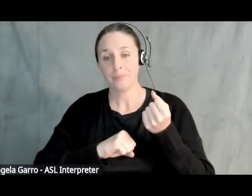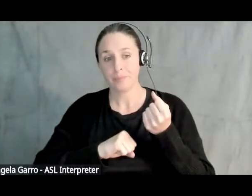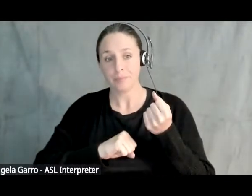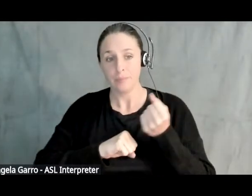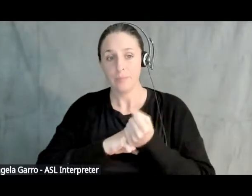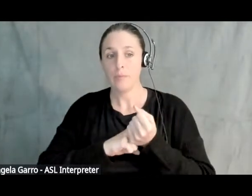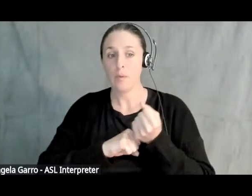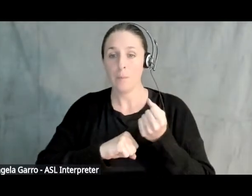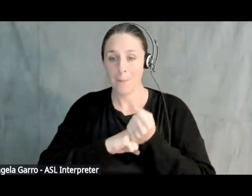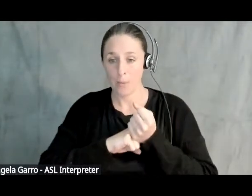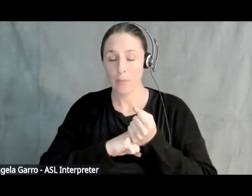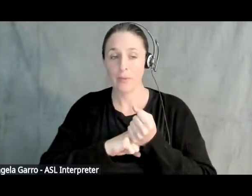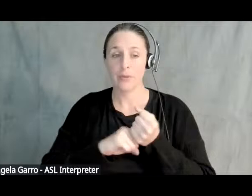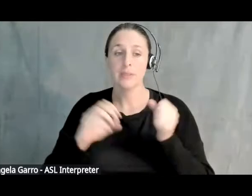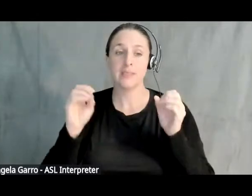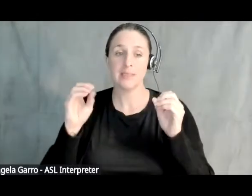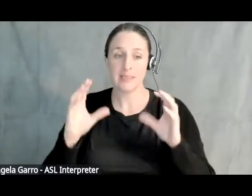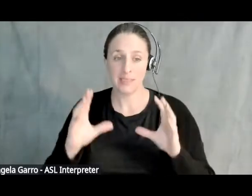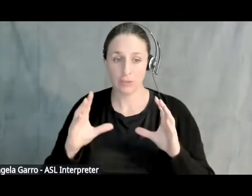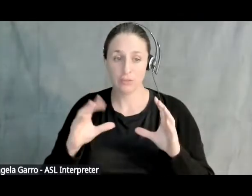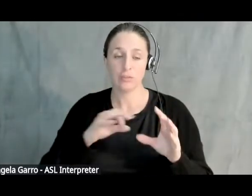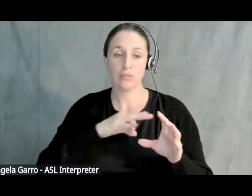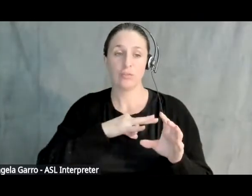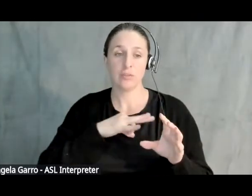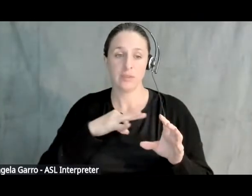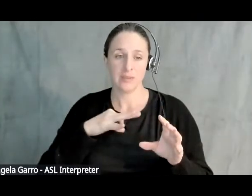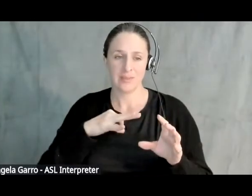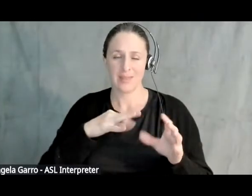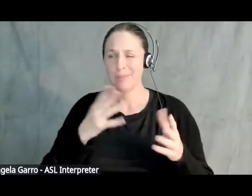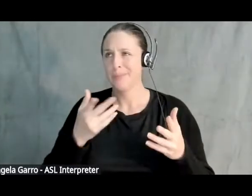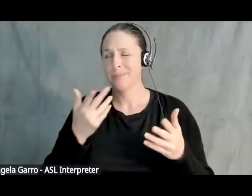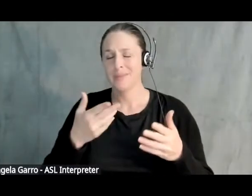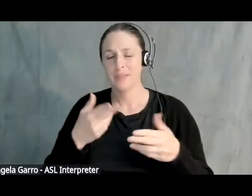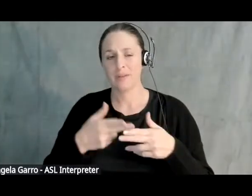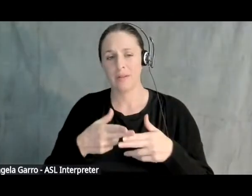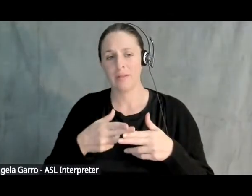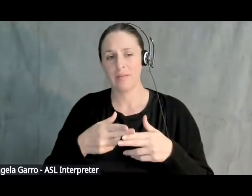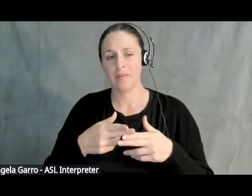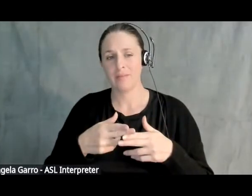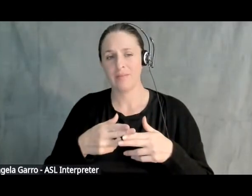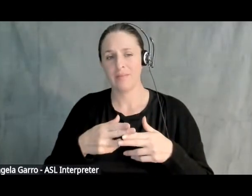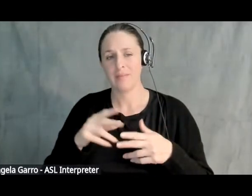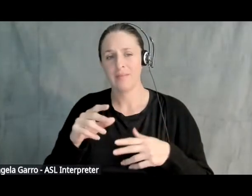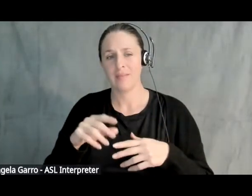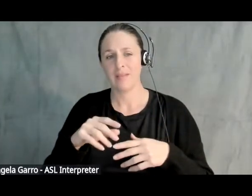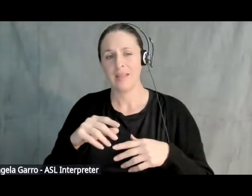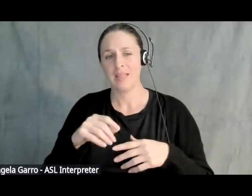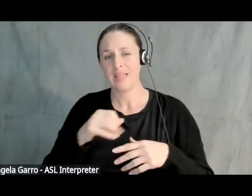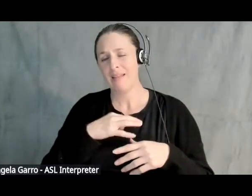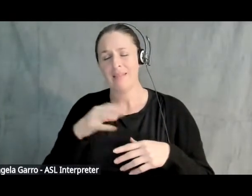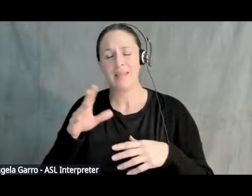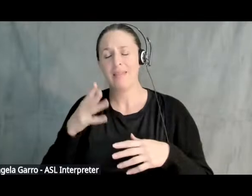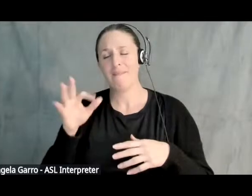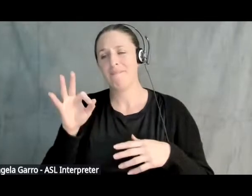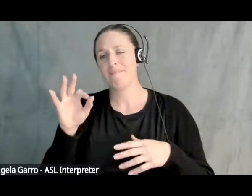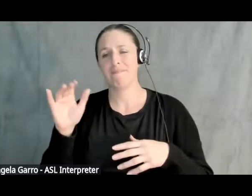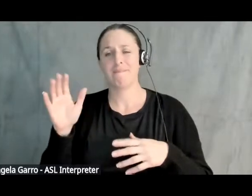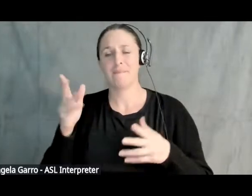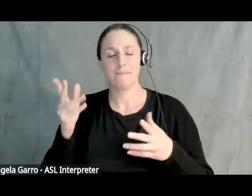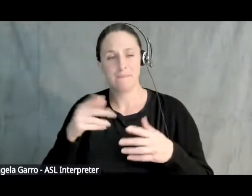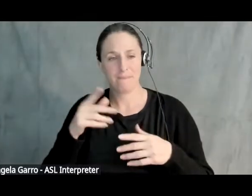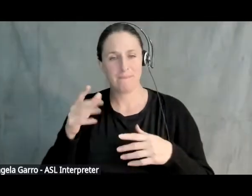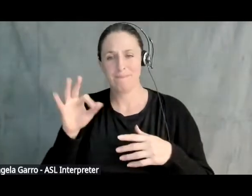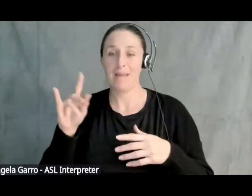the teachers, the staff, what do they call it? The staff, the faculty, yeah, yeah, that we bring on